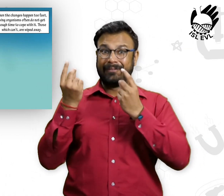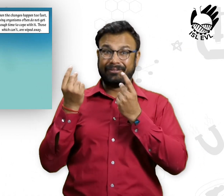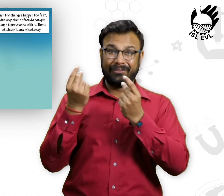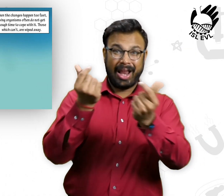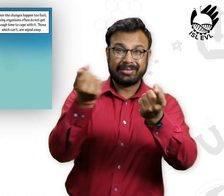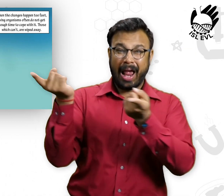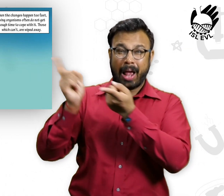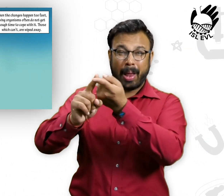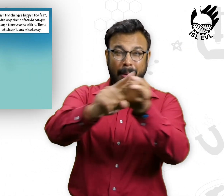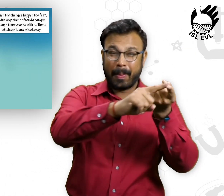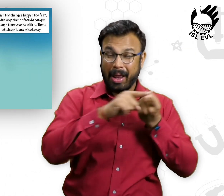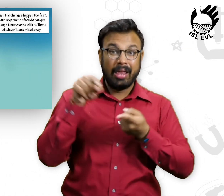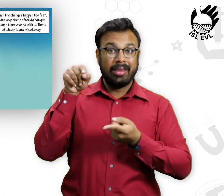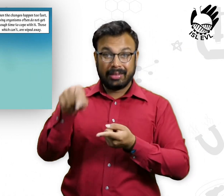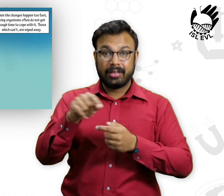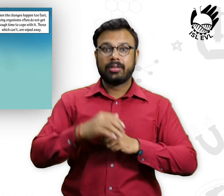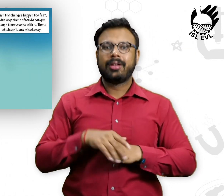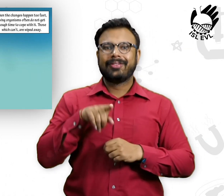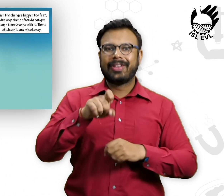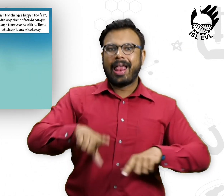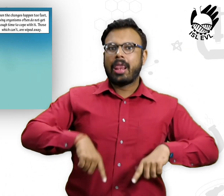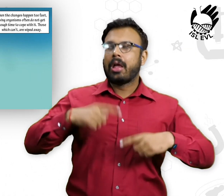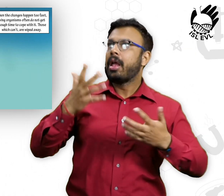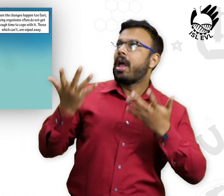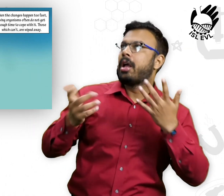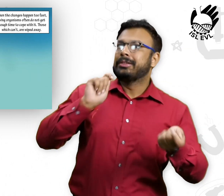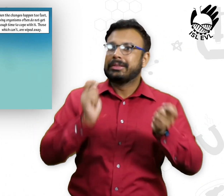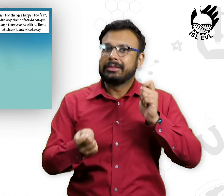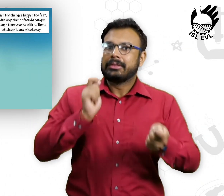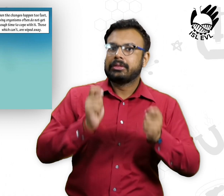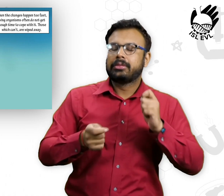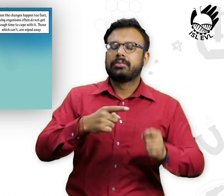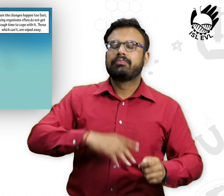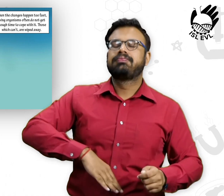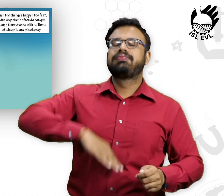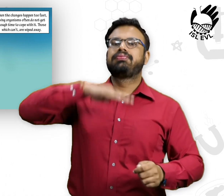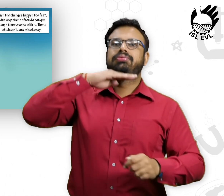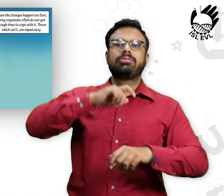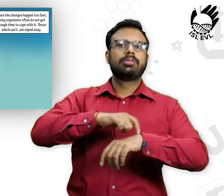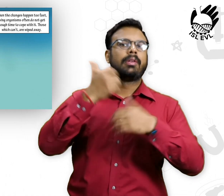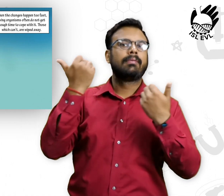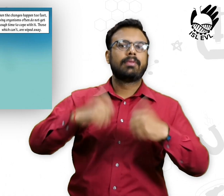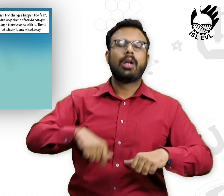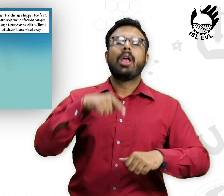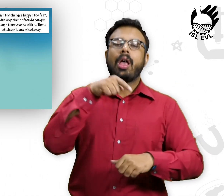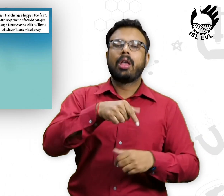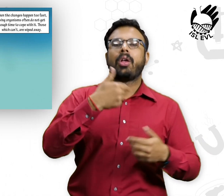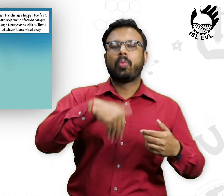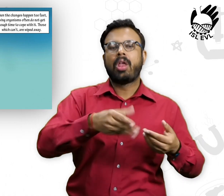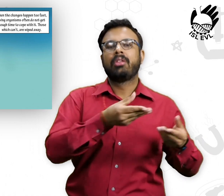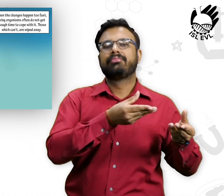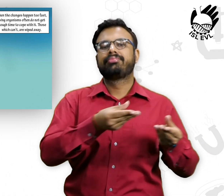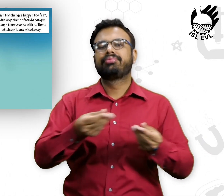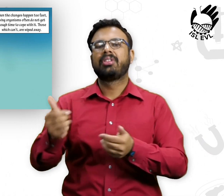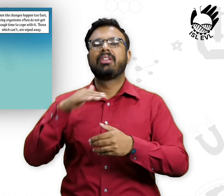When the changes happen too fast, many animals and living organisms do not get enough time to